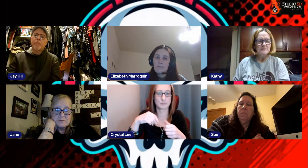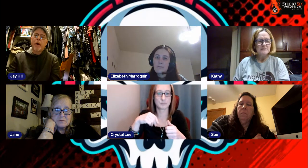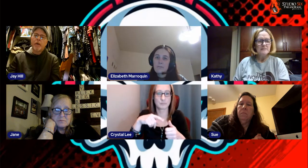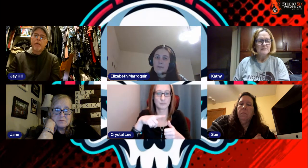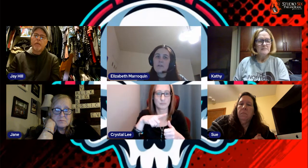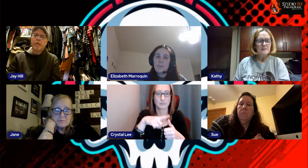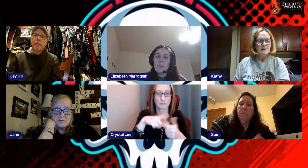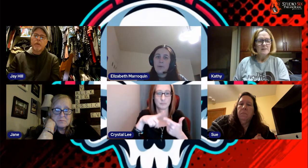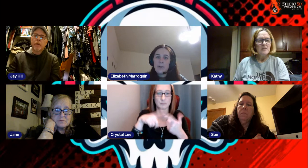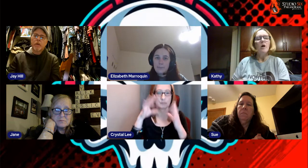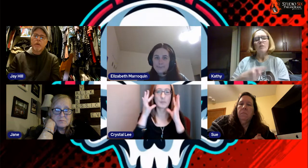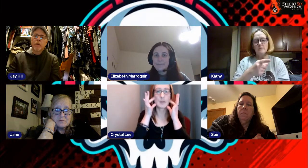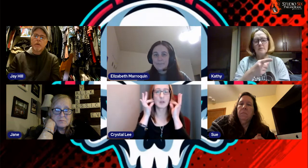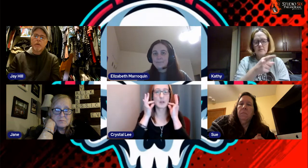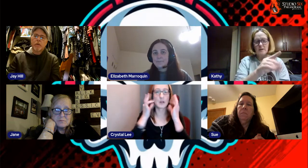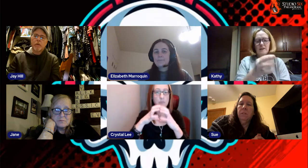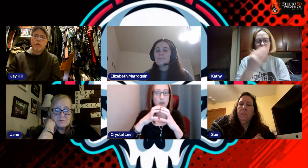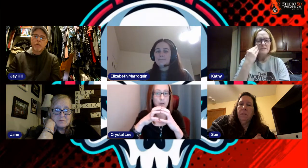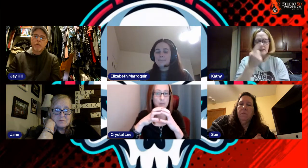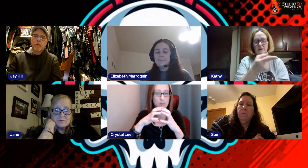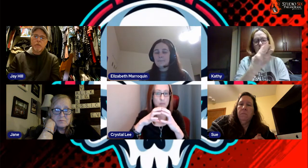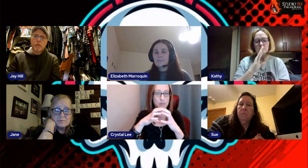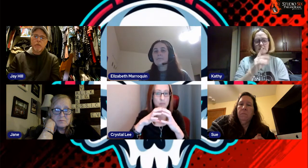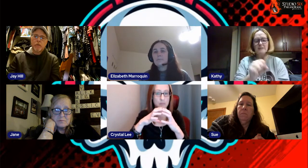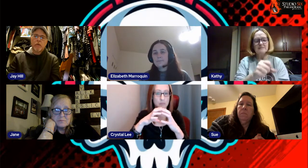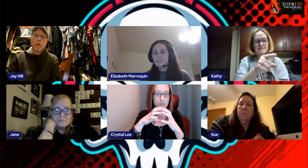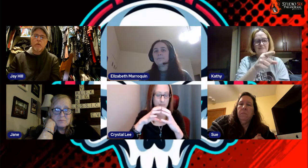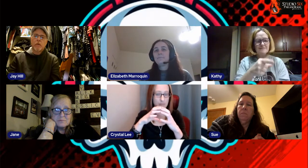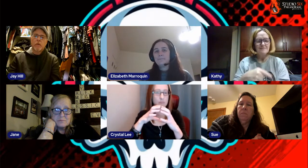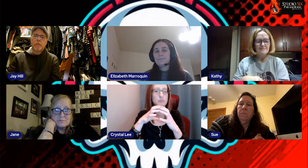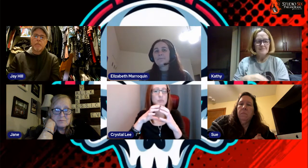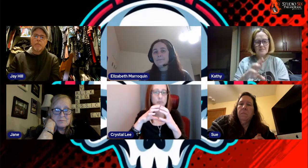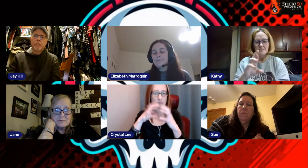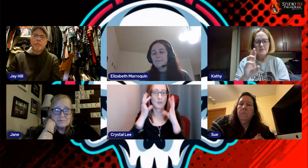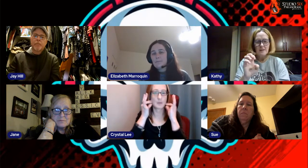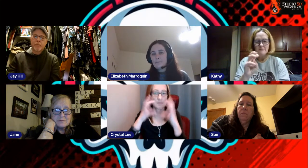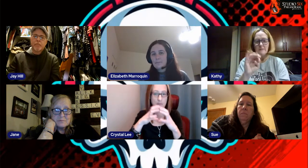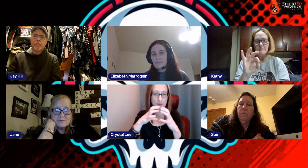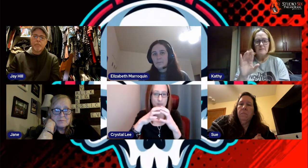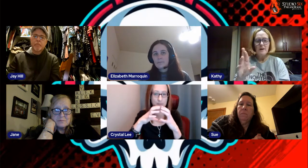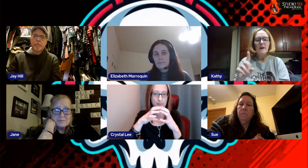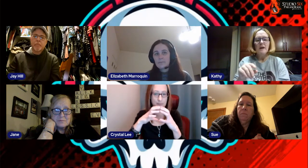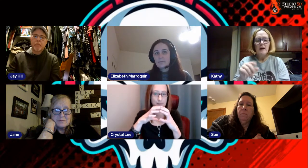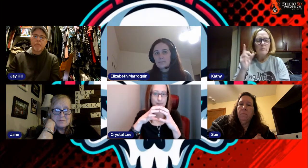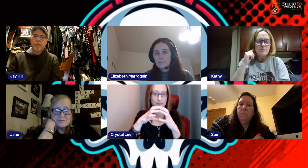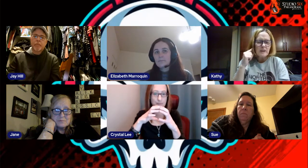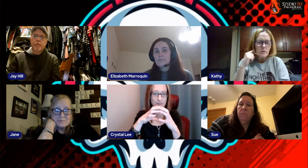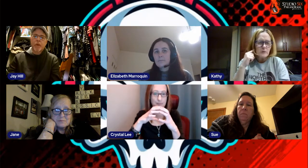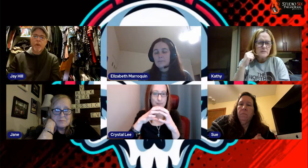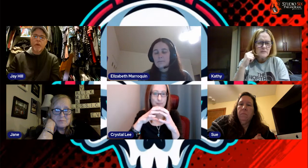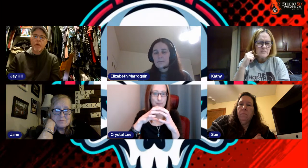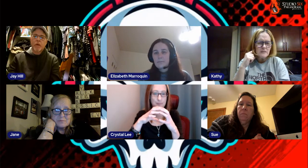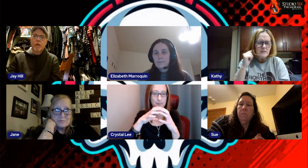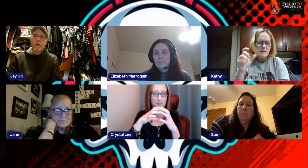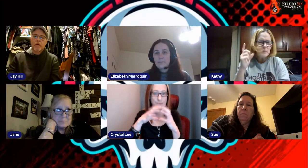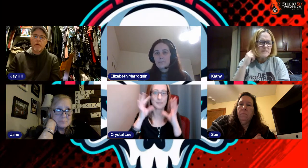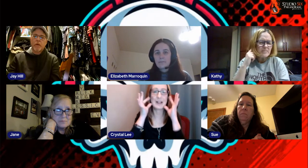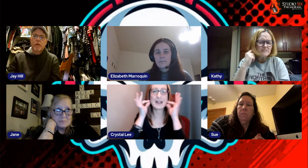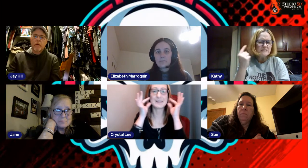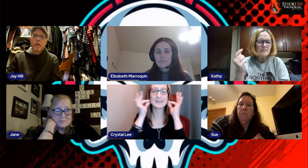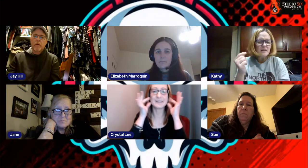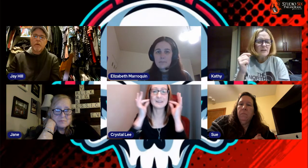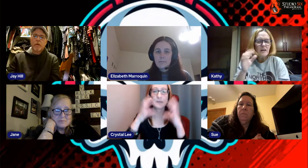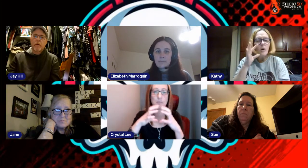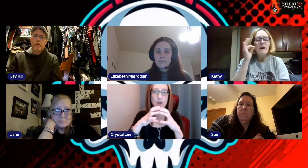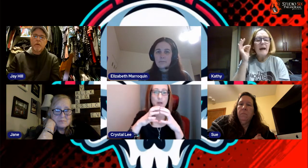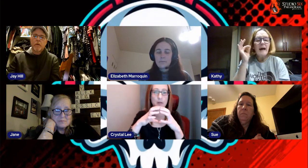that red is. Heart. Oh, he knows. Yes. Mm-hmm. And what's the other one? What's